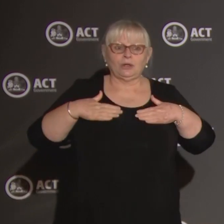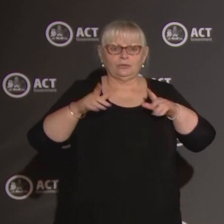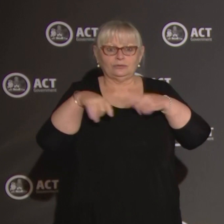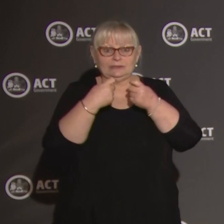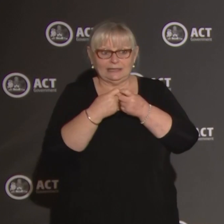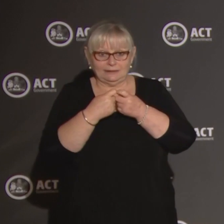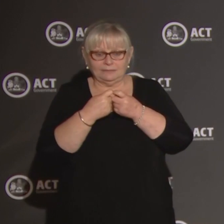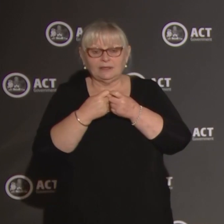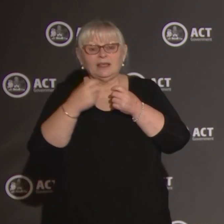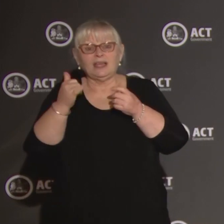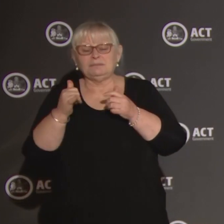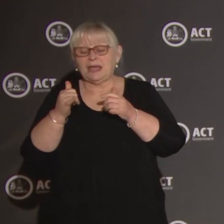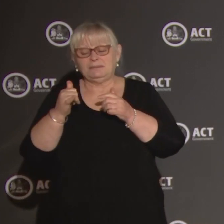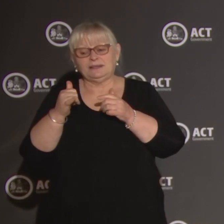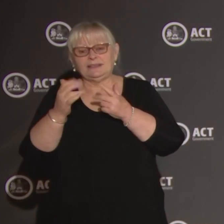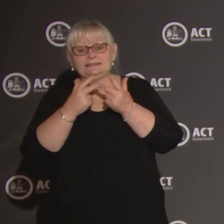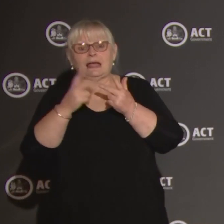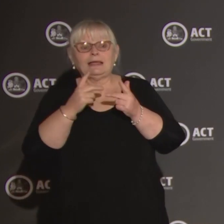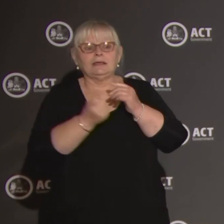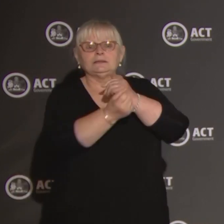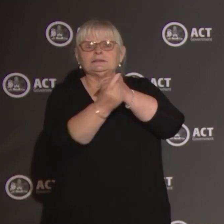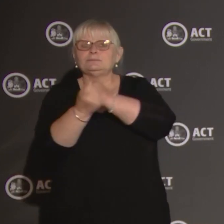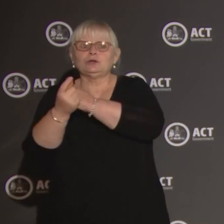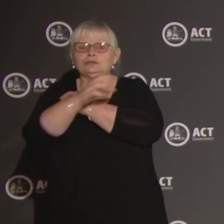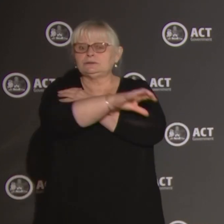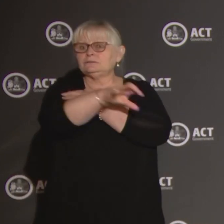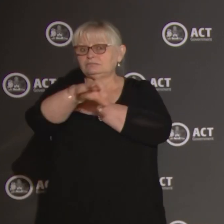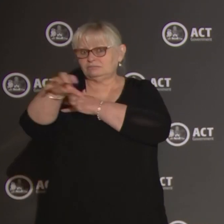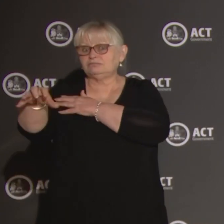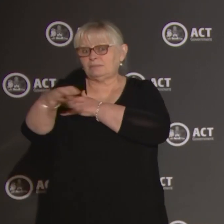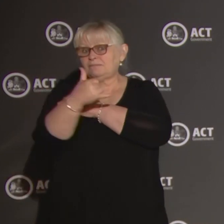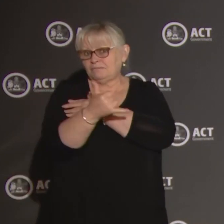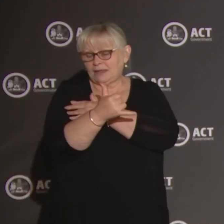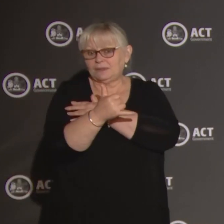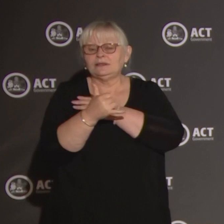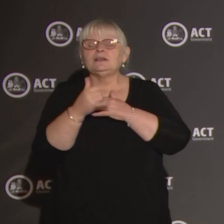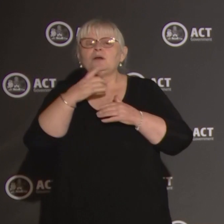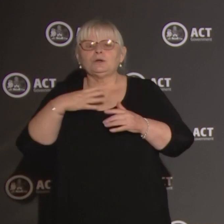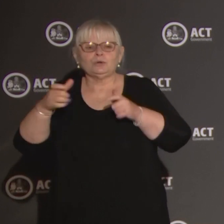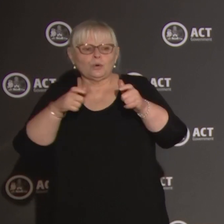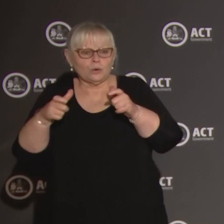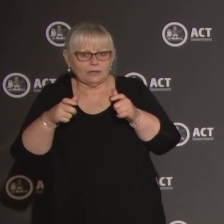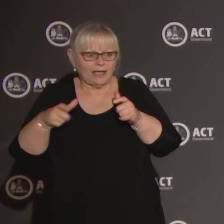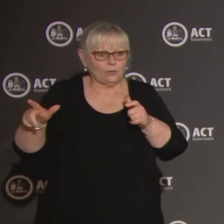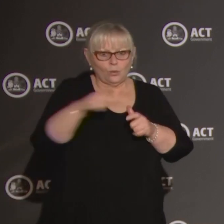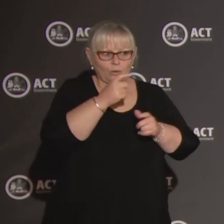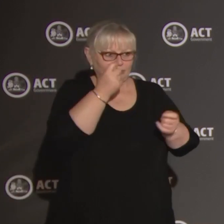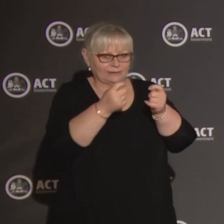sites outside of Canberra Health Services. Coordinating testing of patients, families and staff will continue